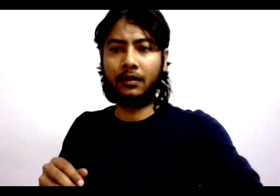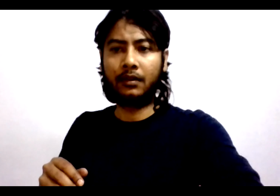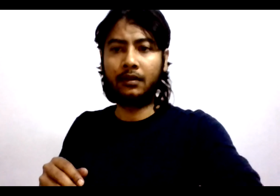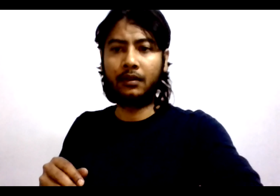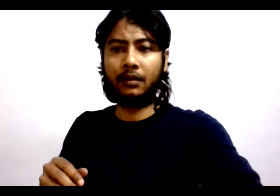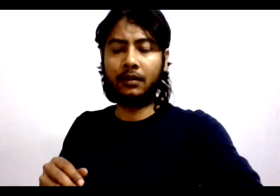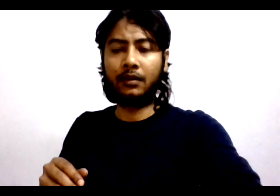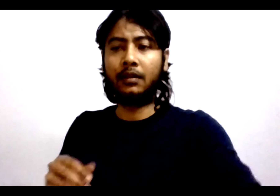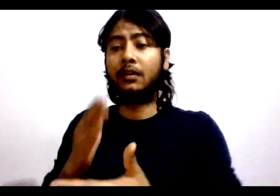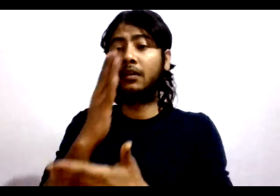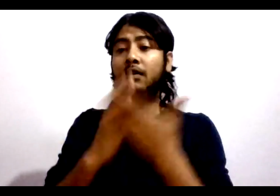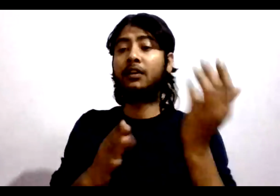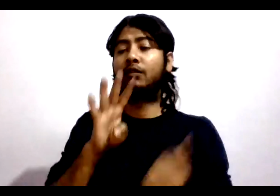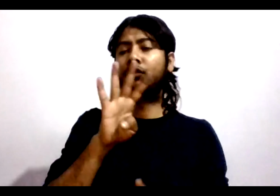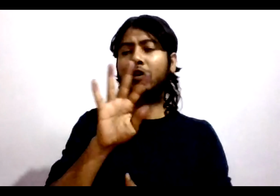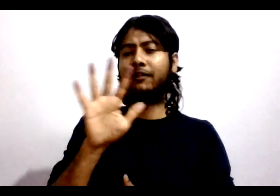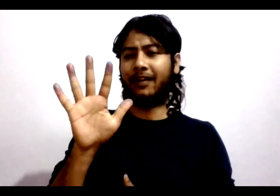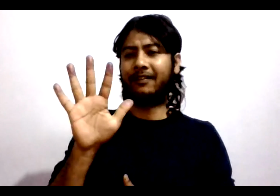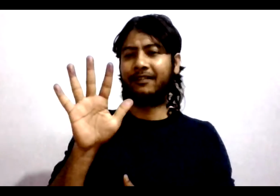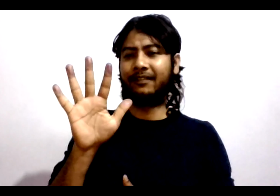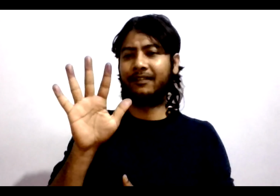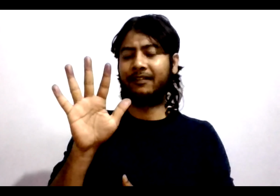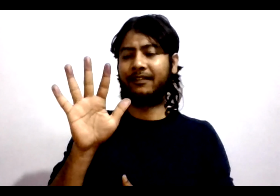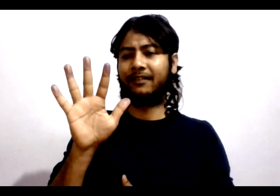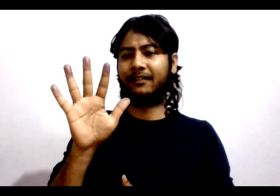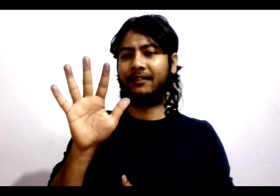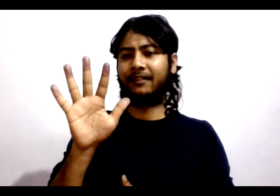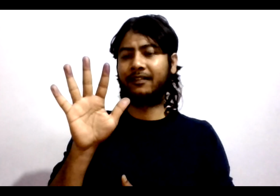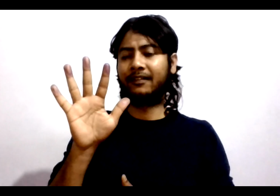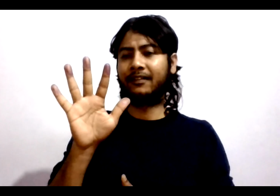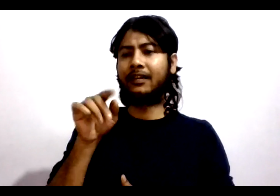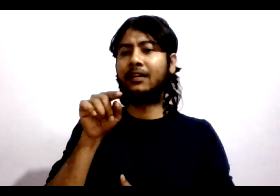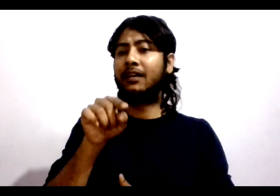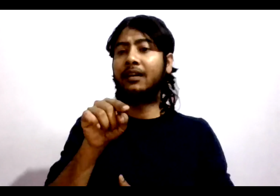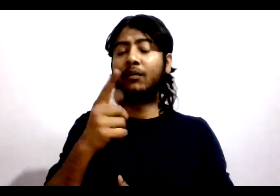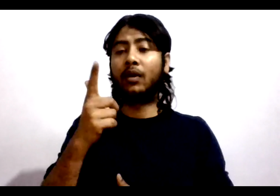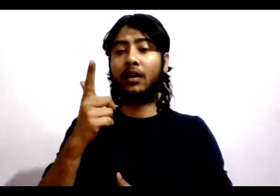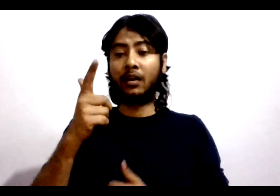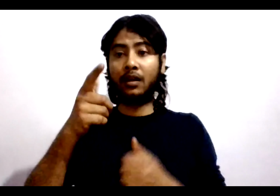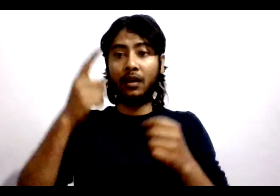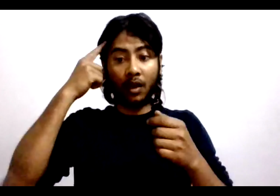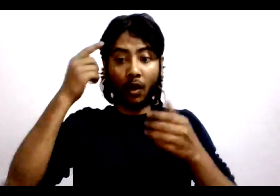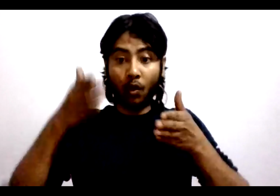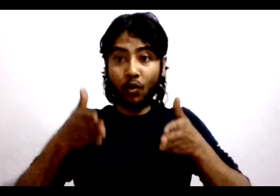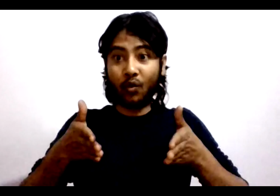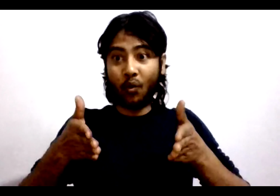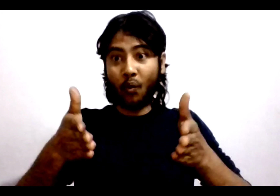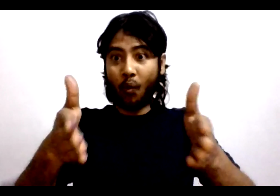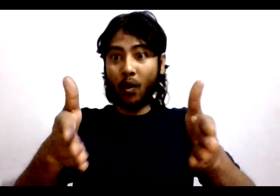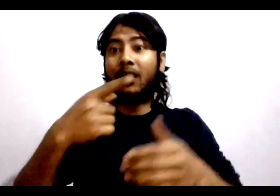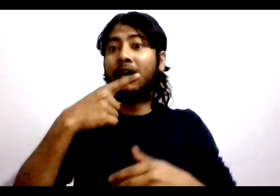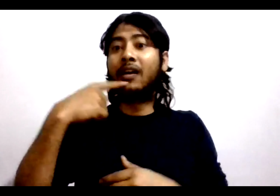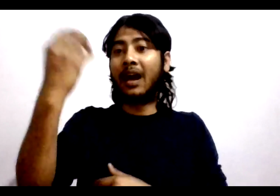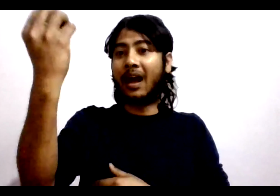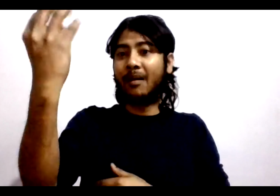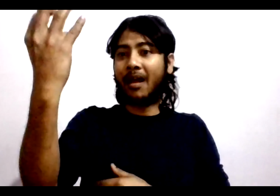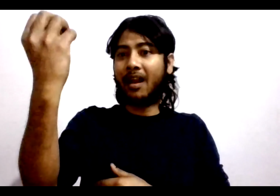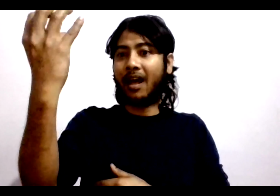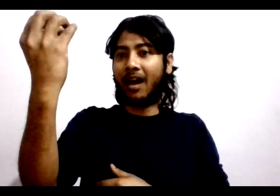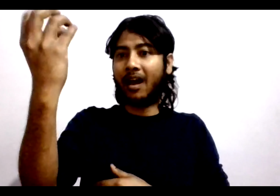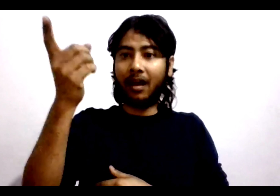was a provision that there should be auditory signals in the traffic signals. So, but sir, in the